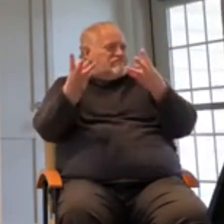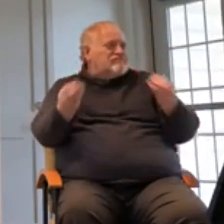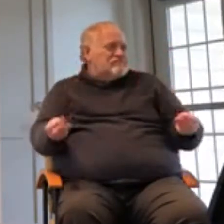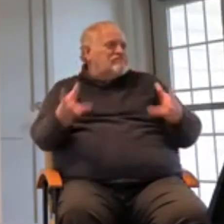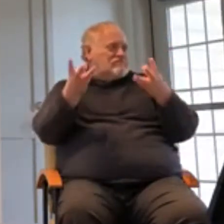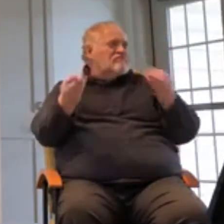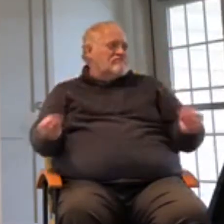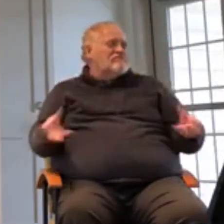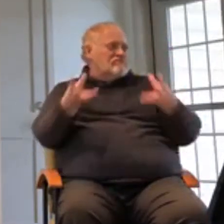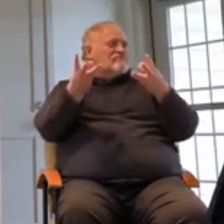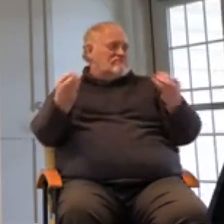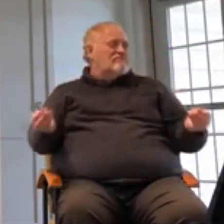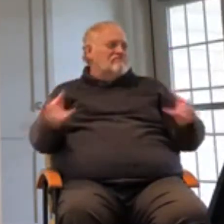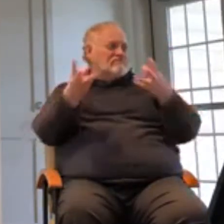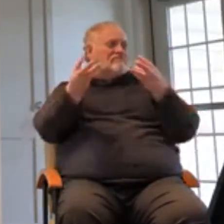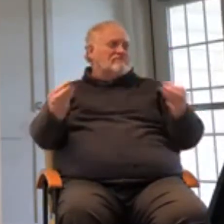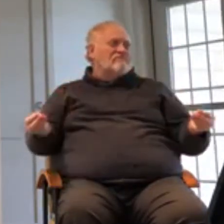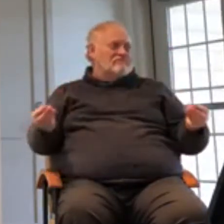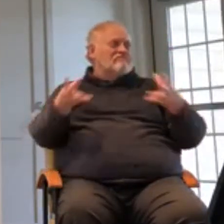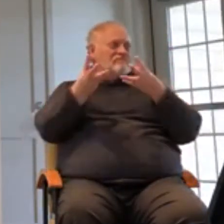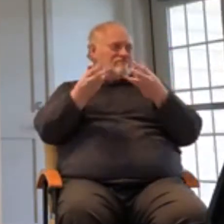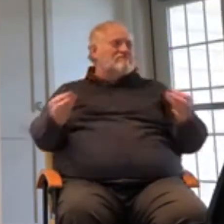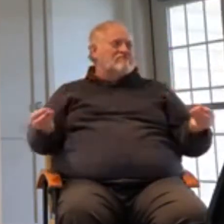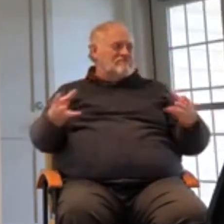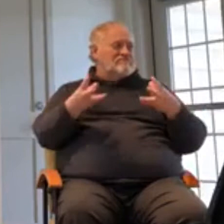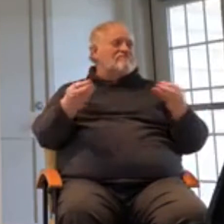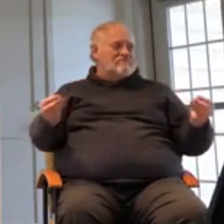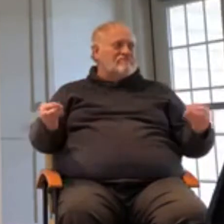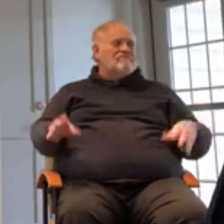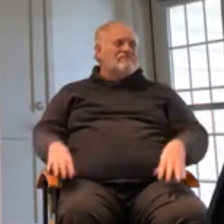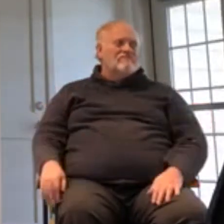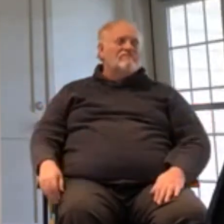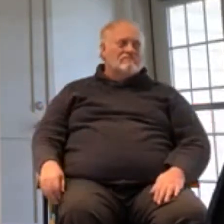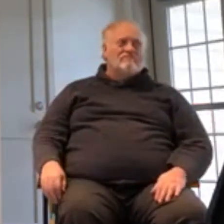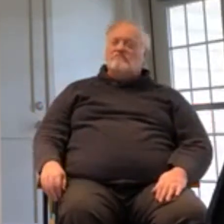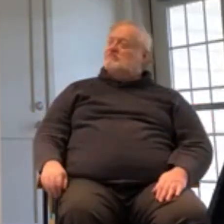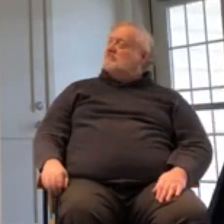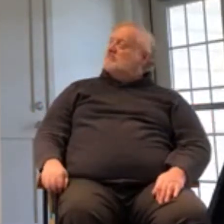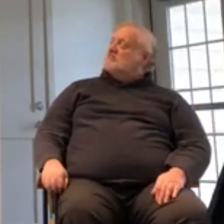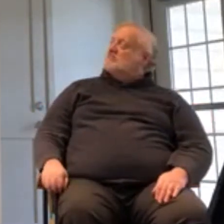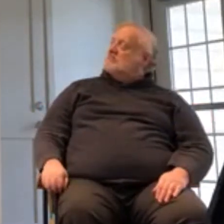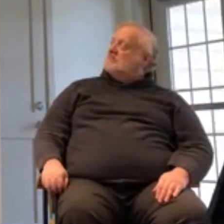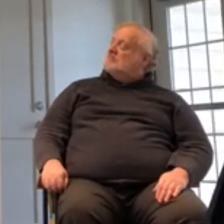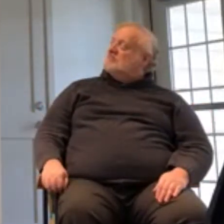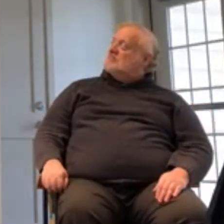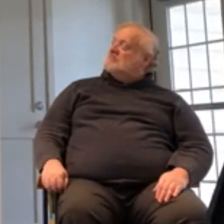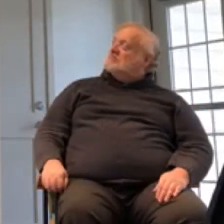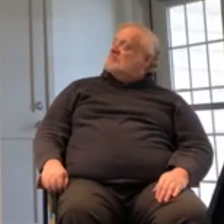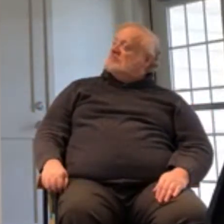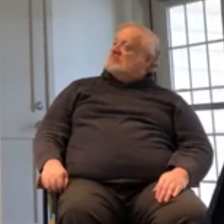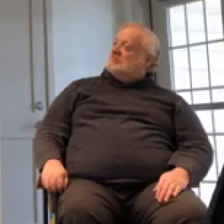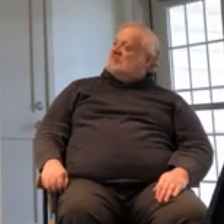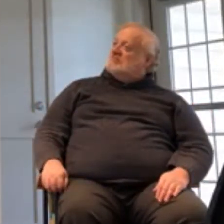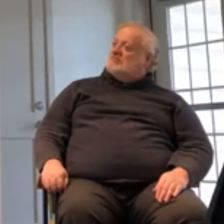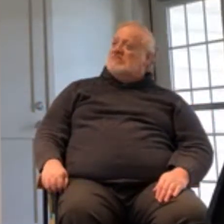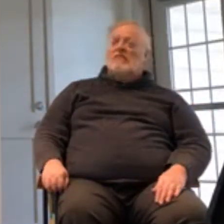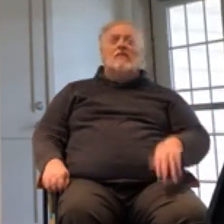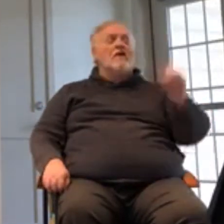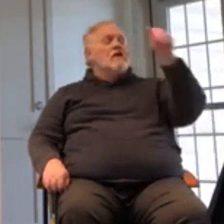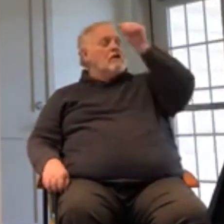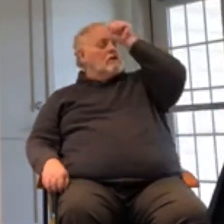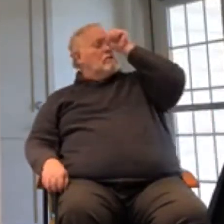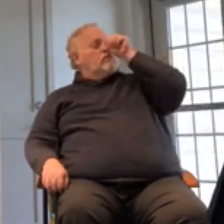itself in the head to try to kill the flies. Thou anointest my head with